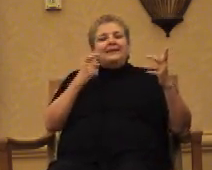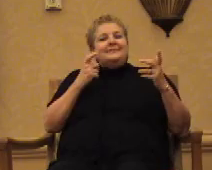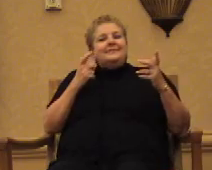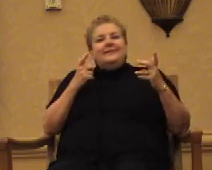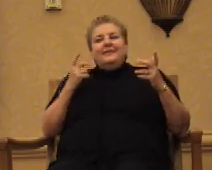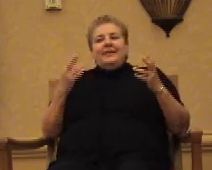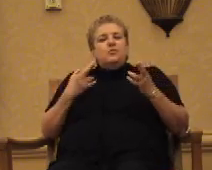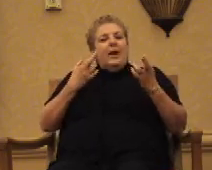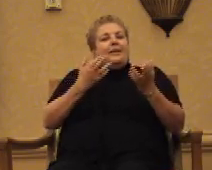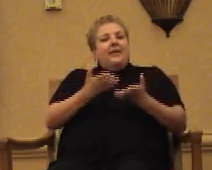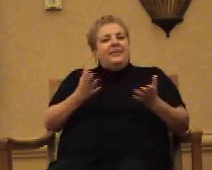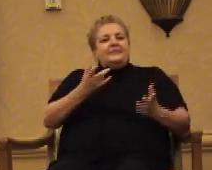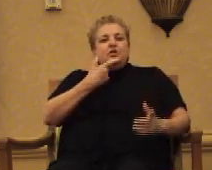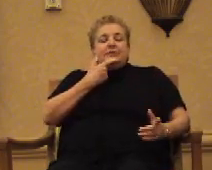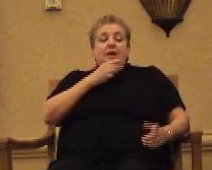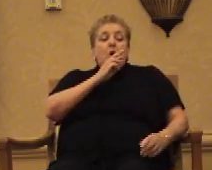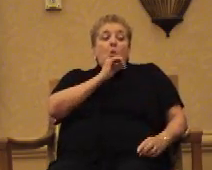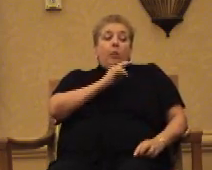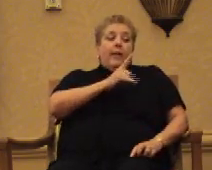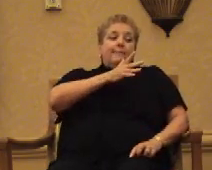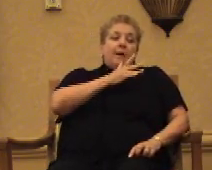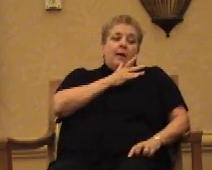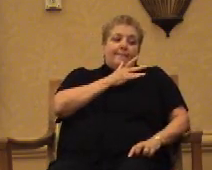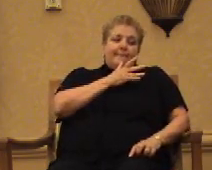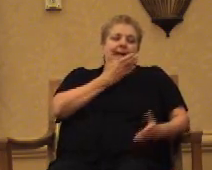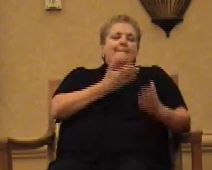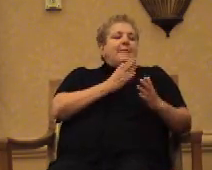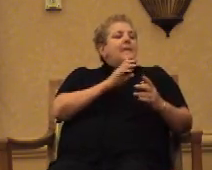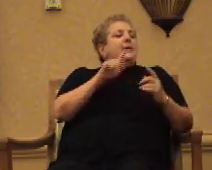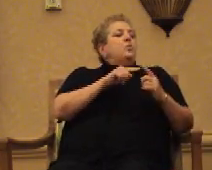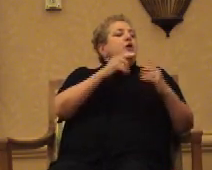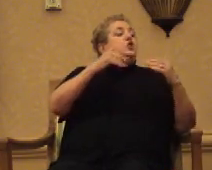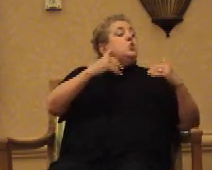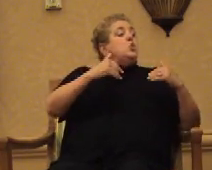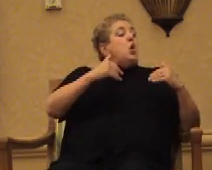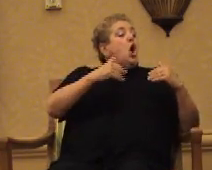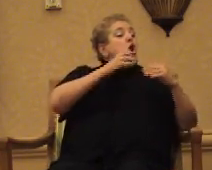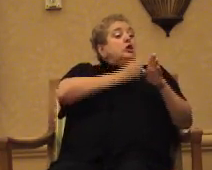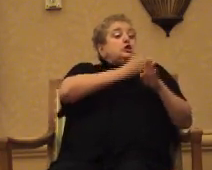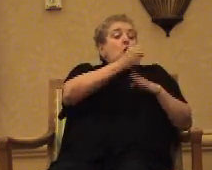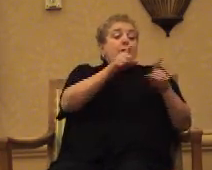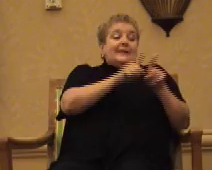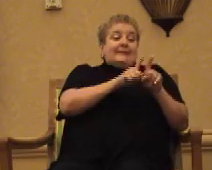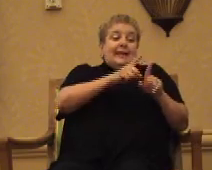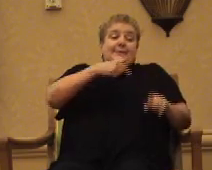say, well, Mom, maybe when you have my length of sobriety, you'll see that a little different.